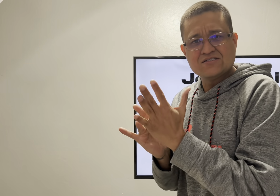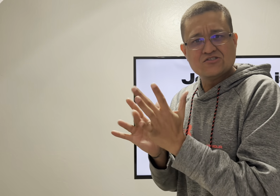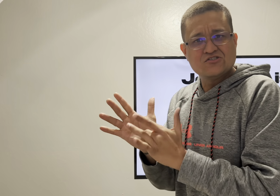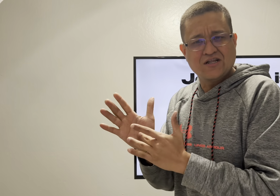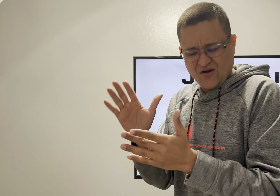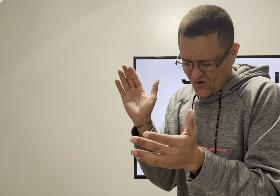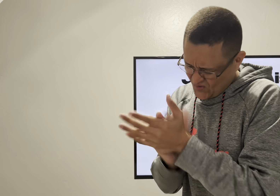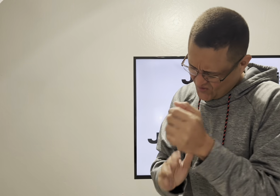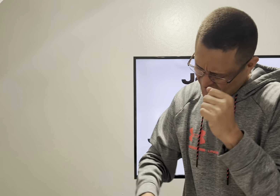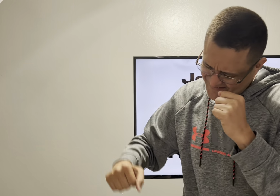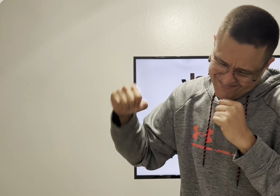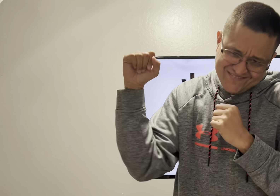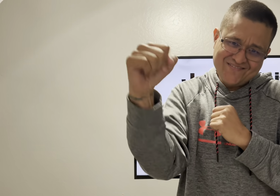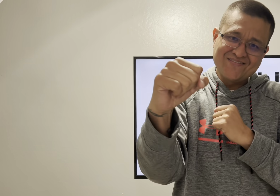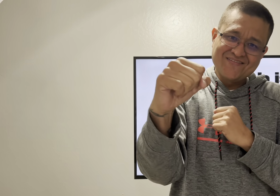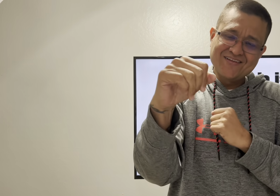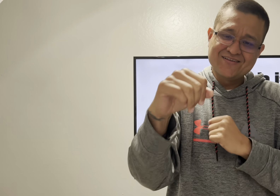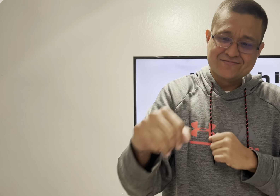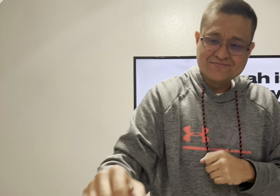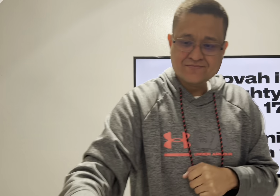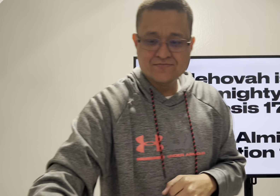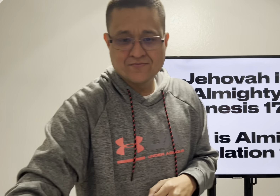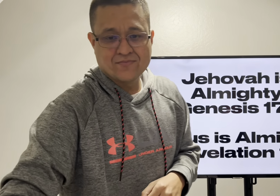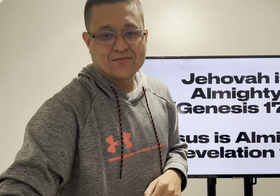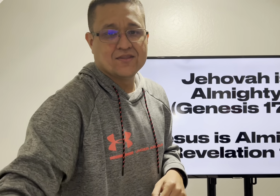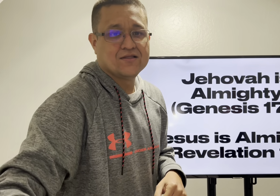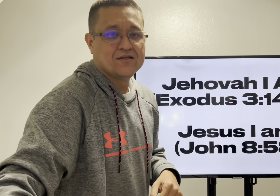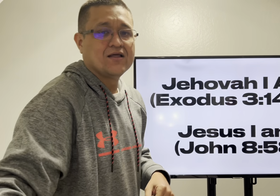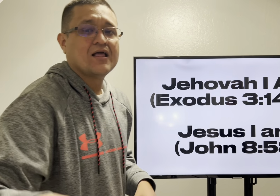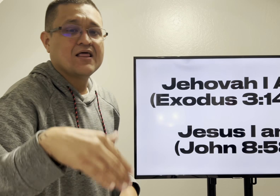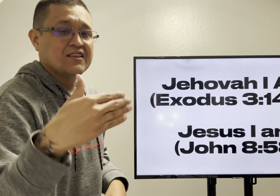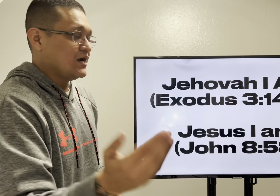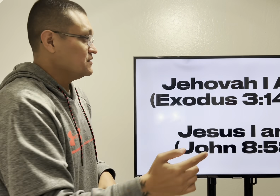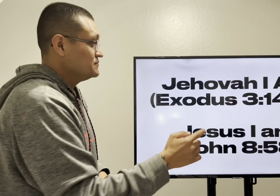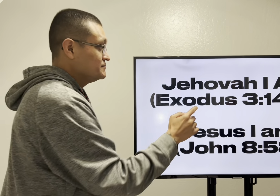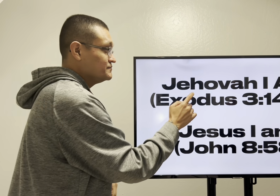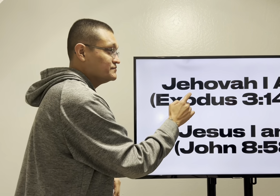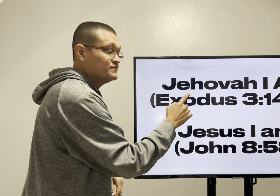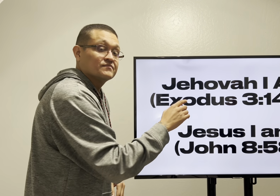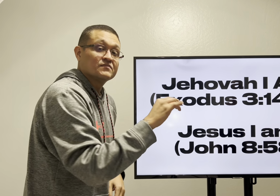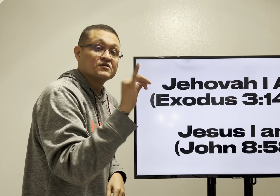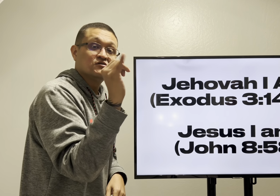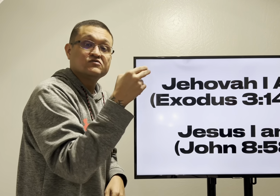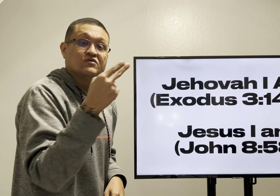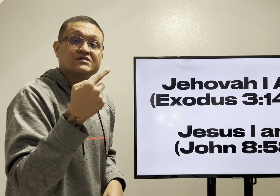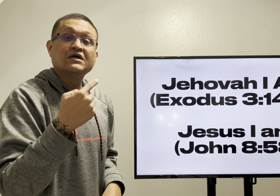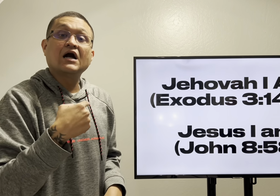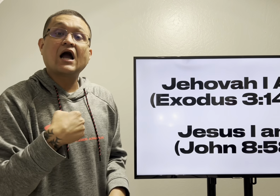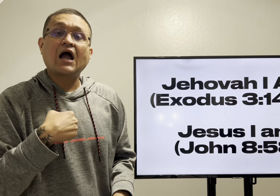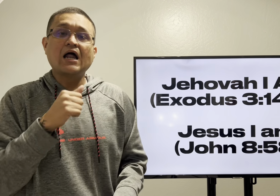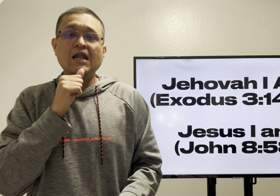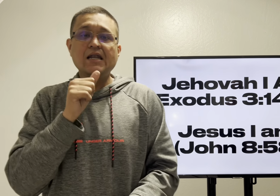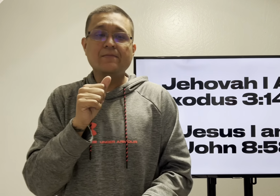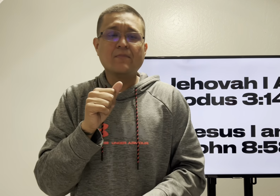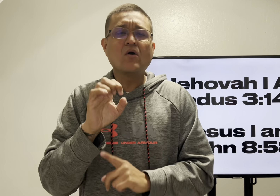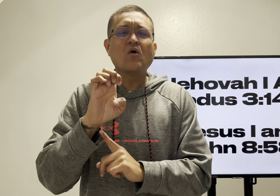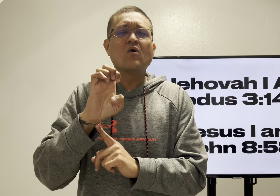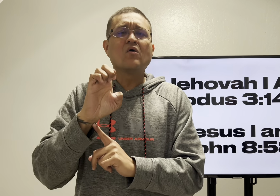the second or the last Adam. Amen. To the New Testament here. Jehovah, I am.